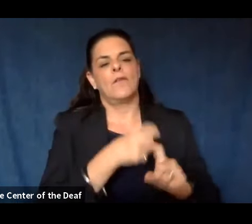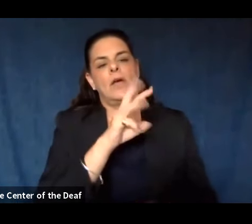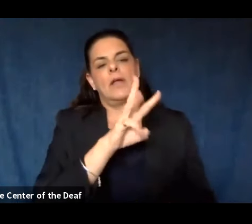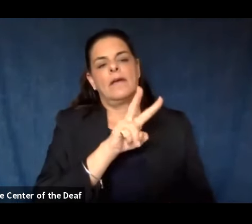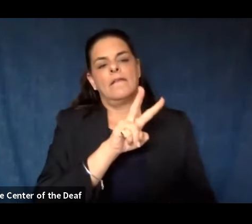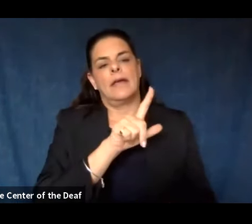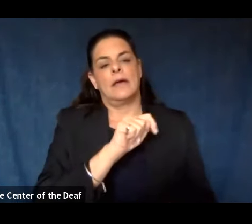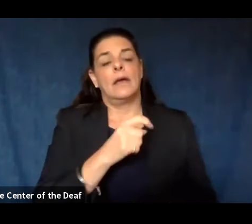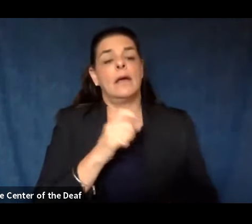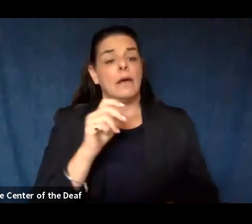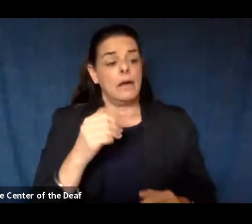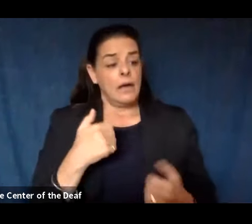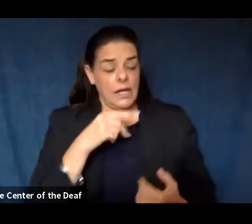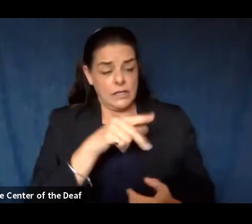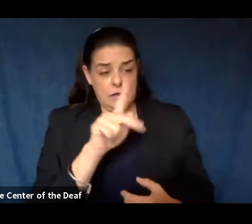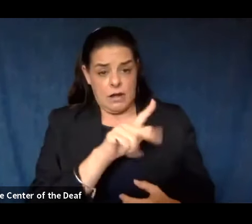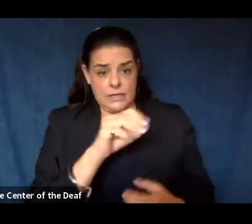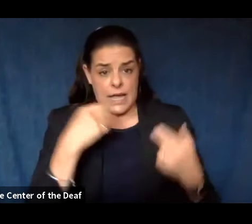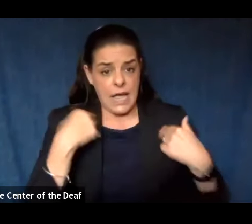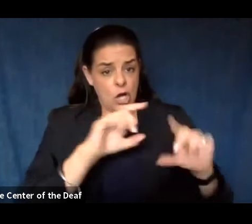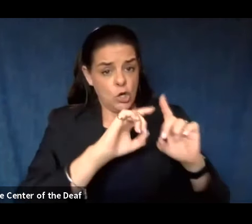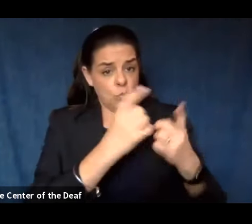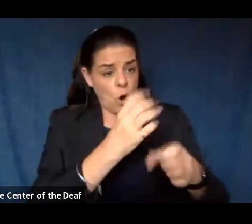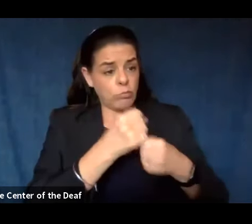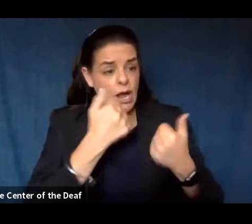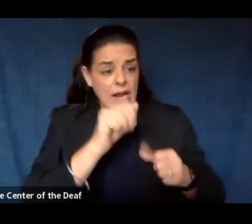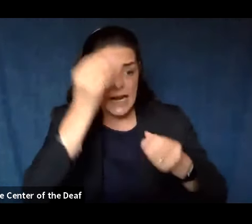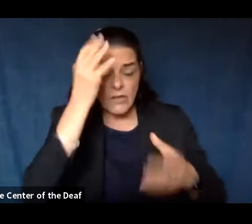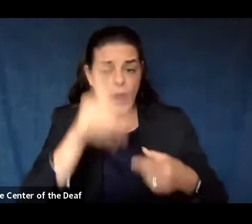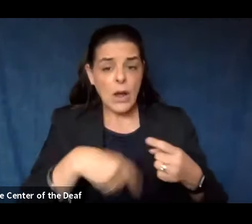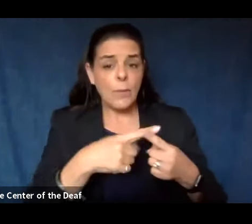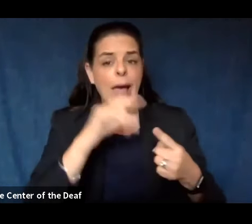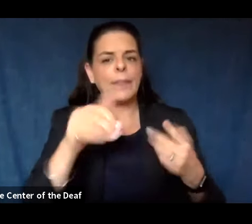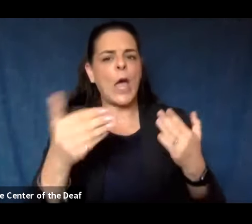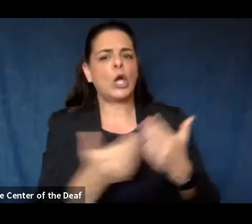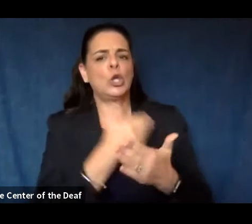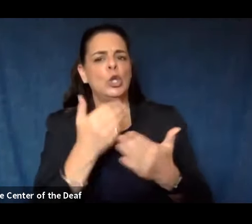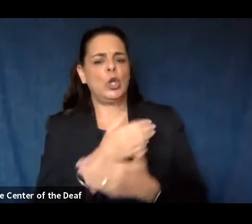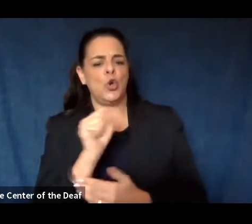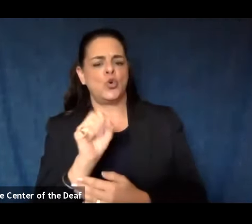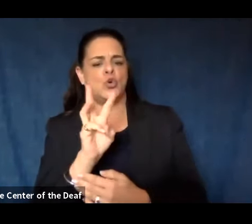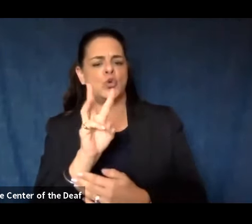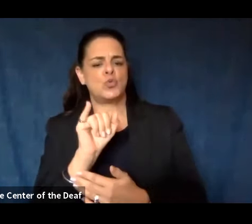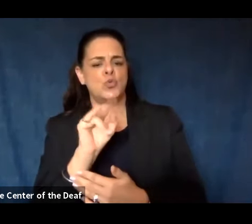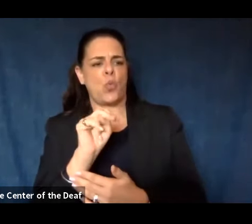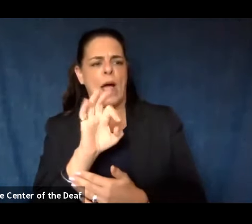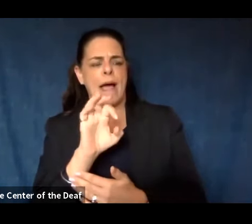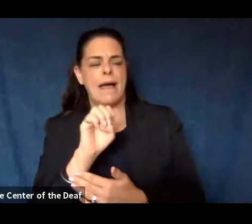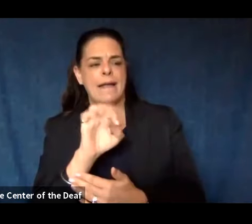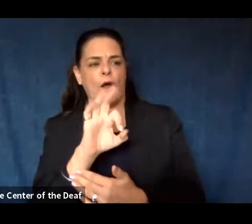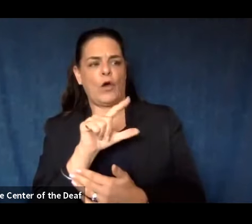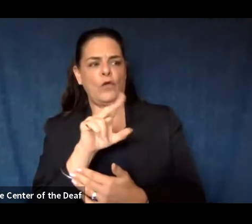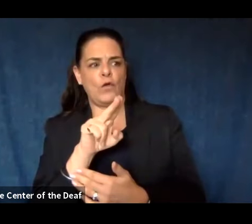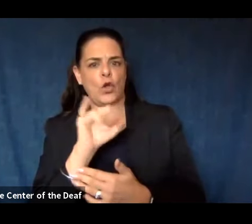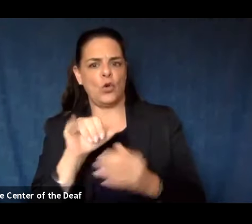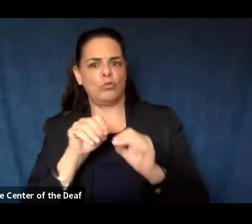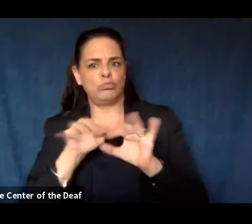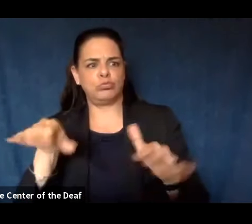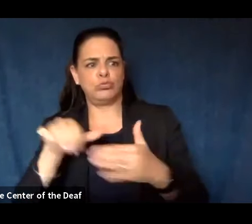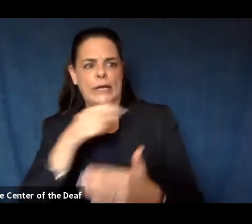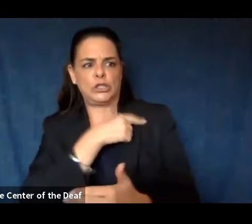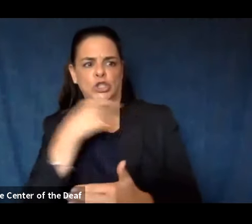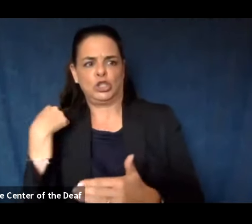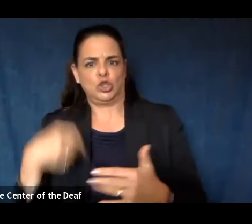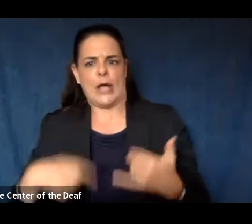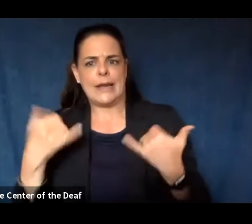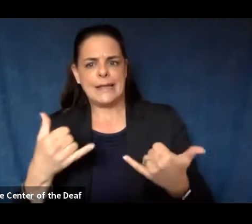Knox County Health Department received any information regarding the new strain of swine flu currently spreading in China that is causing alarm